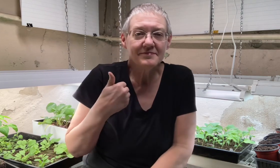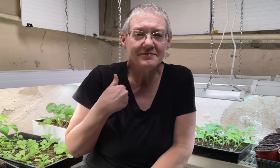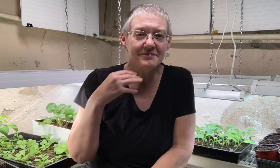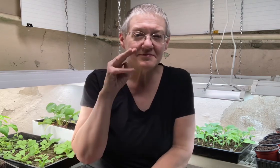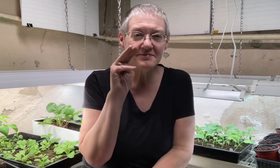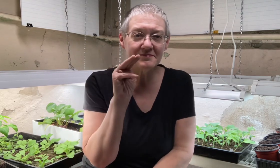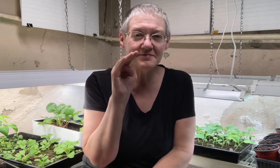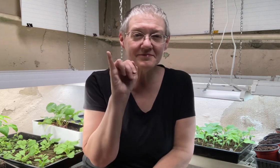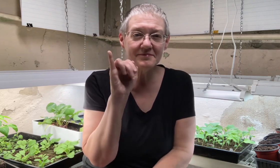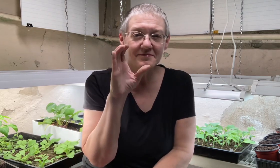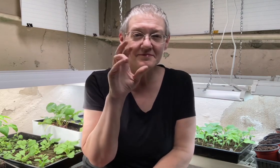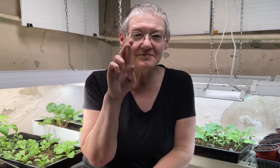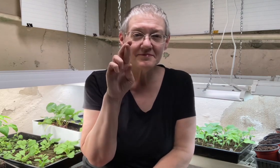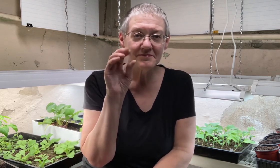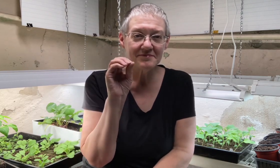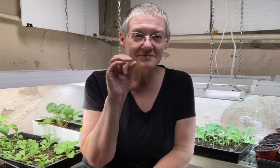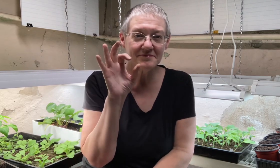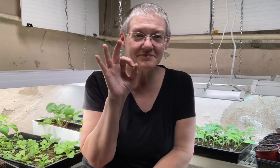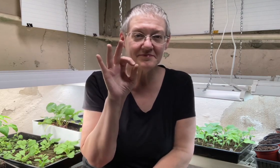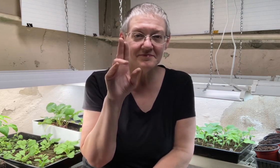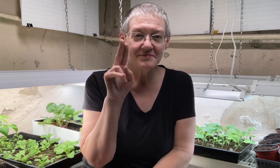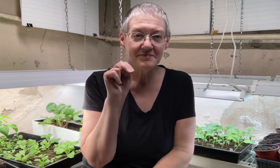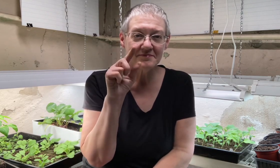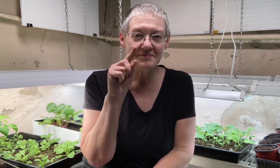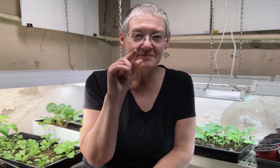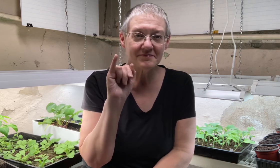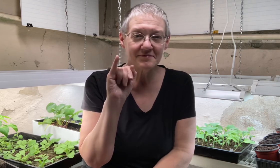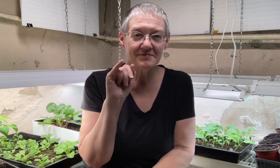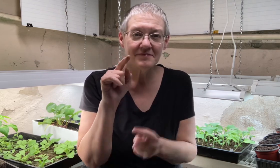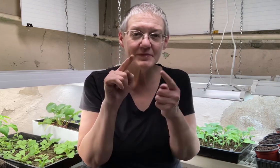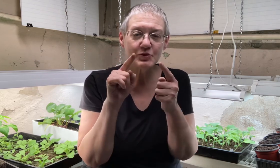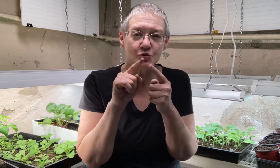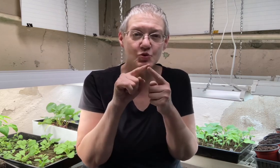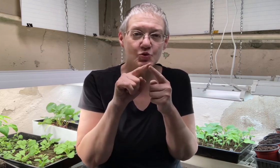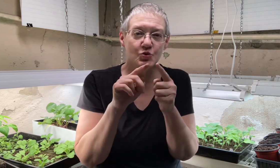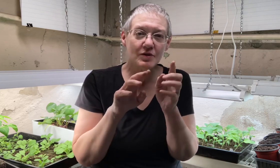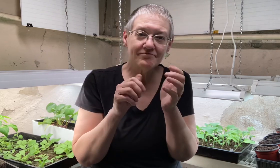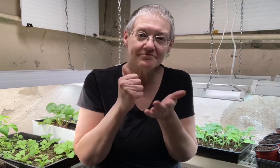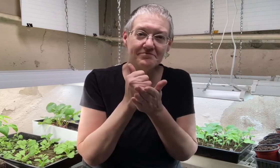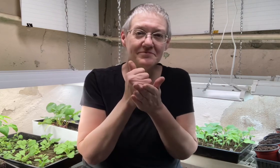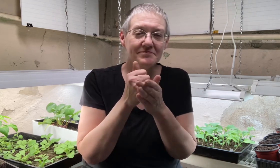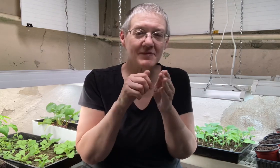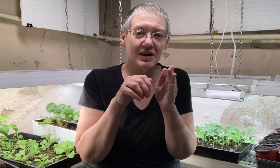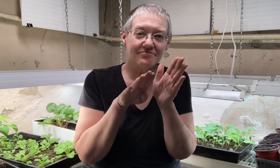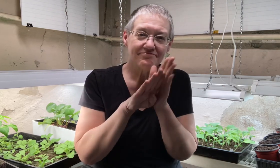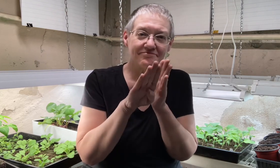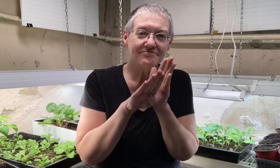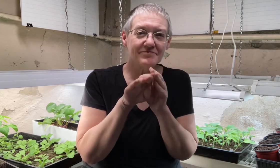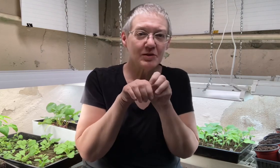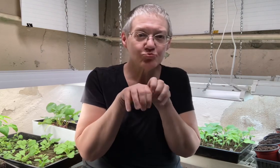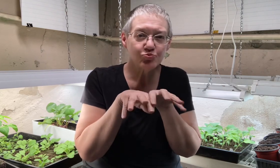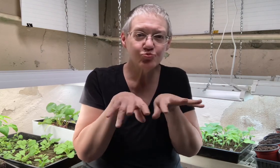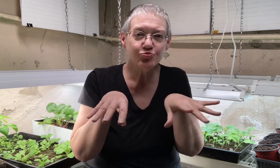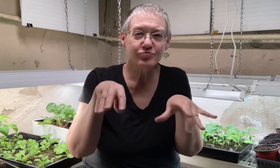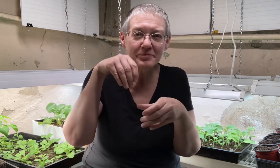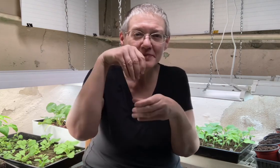I like it because it has microfungi that colonize the root system and help develop